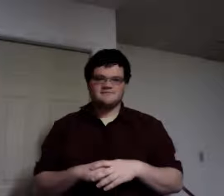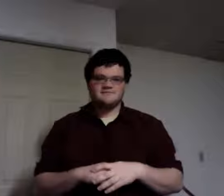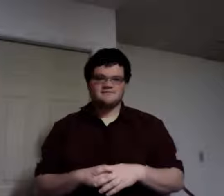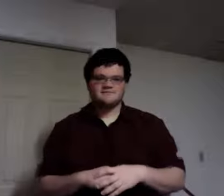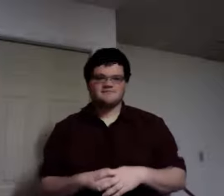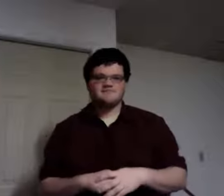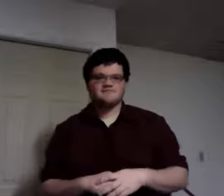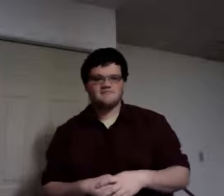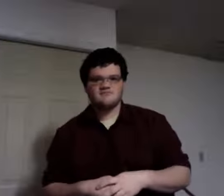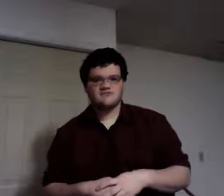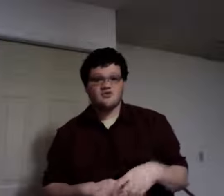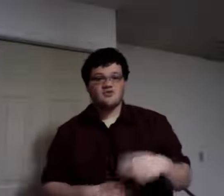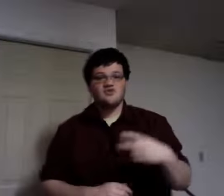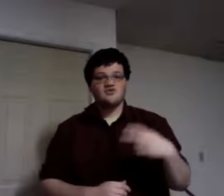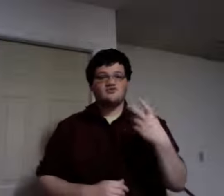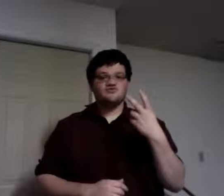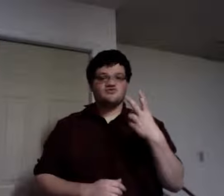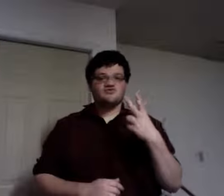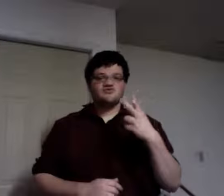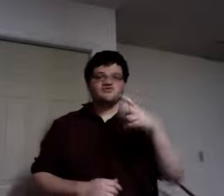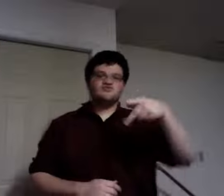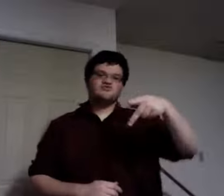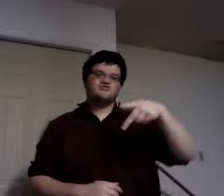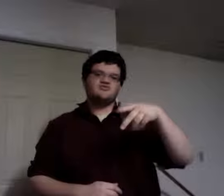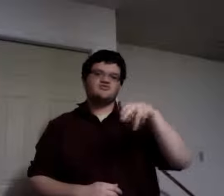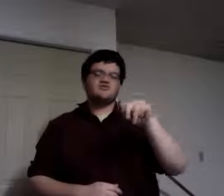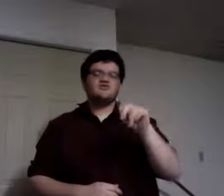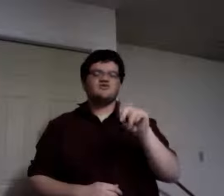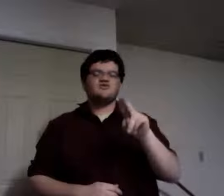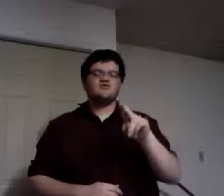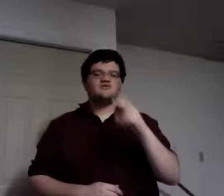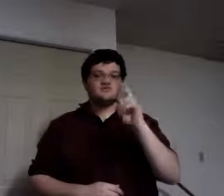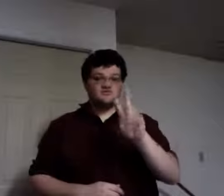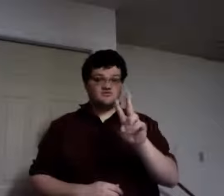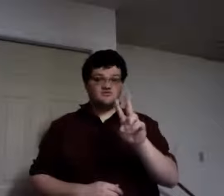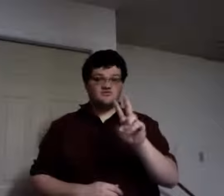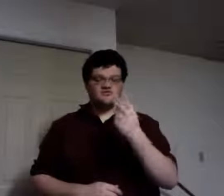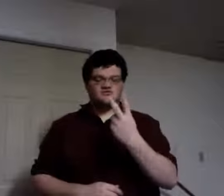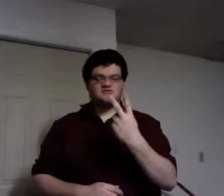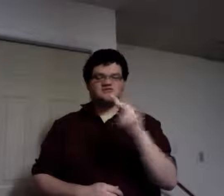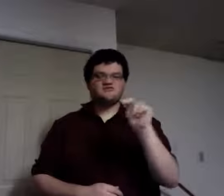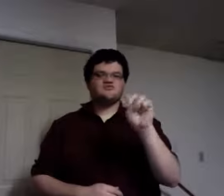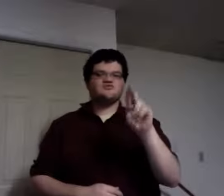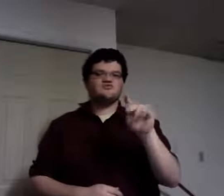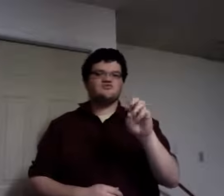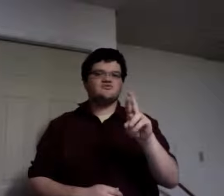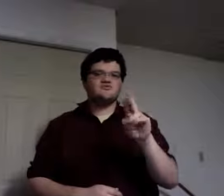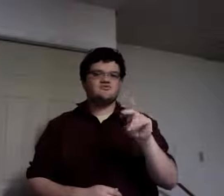under enough pressure. Obviously, this would not happen with just the Coulomb forces. And with enough pressure, they get close enough, and then the strong interaction